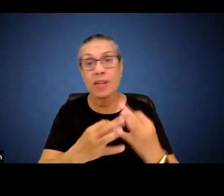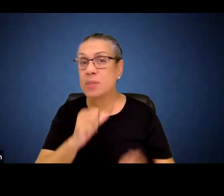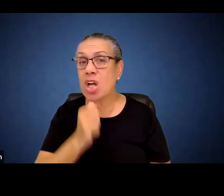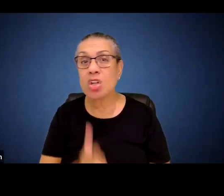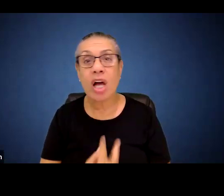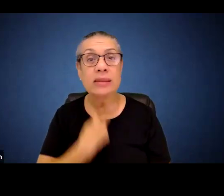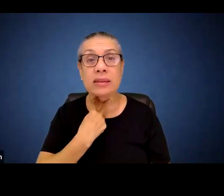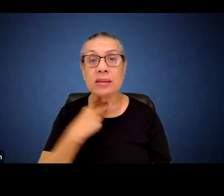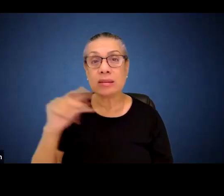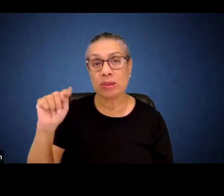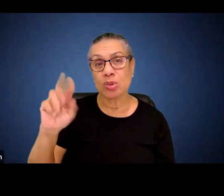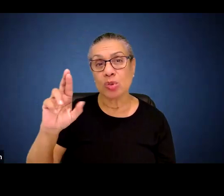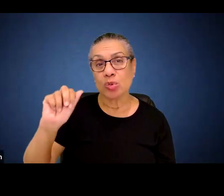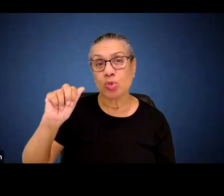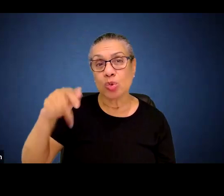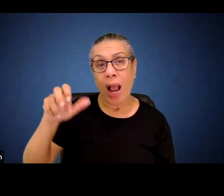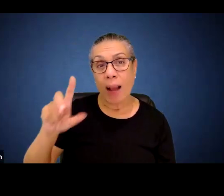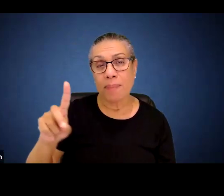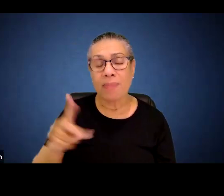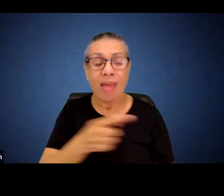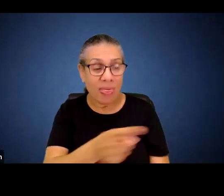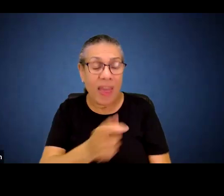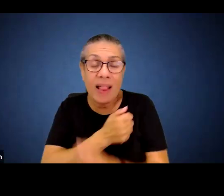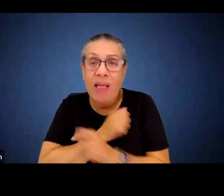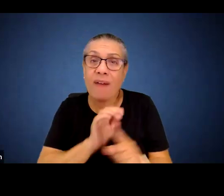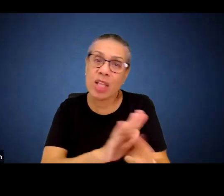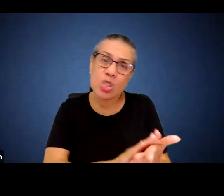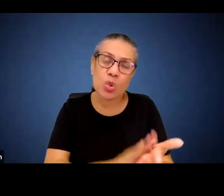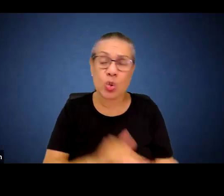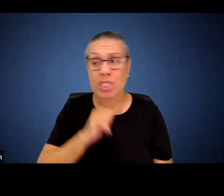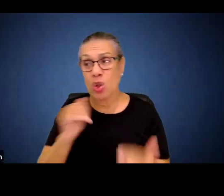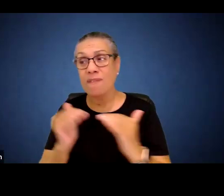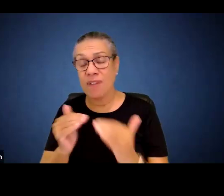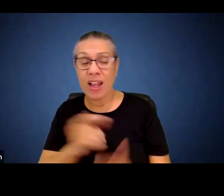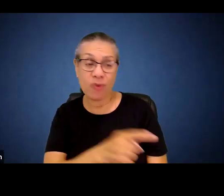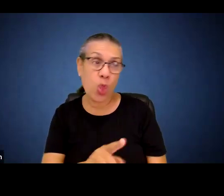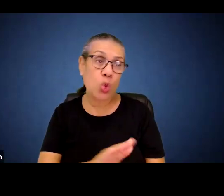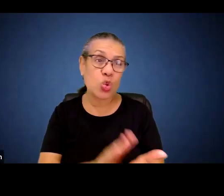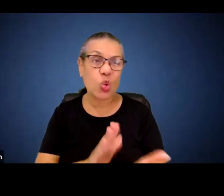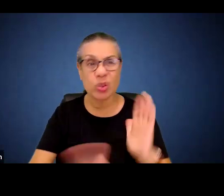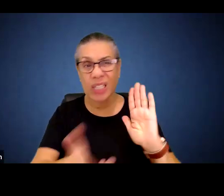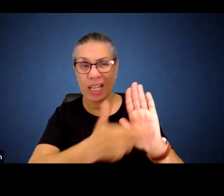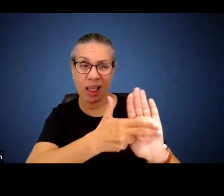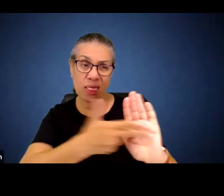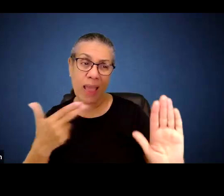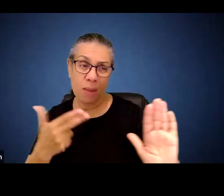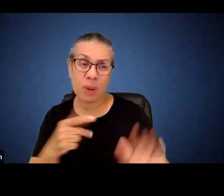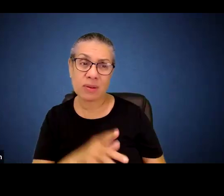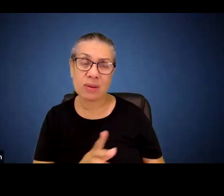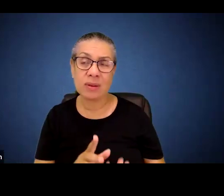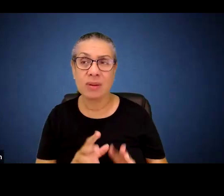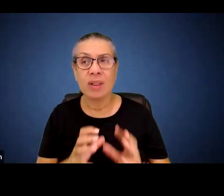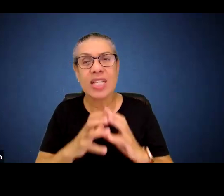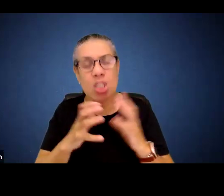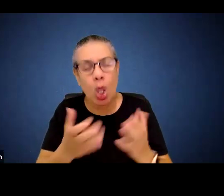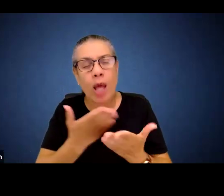think they love their schools. It's not really fair to a lot of these schools, the way they're getting labeled, because there are a lot of different factors